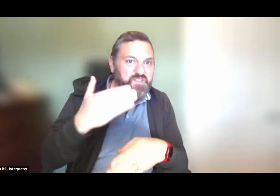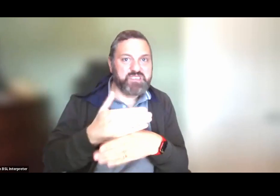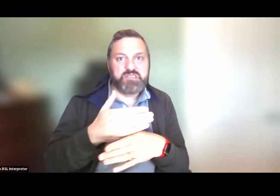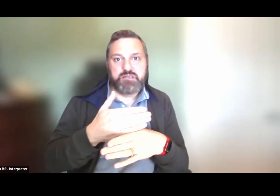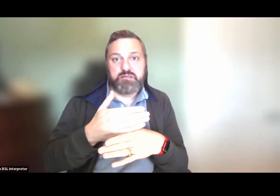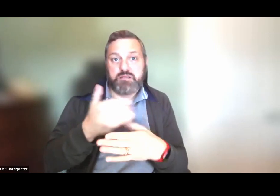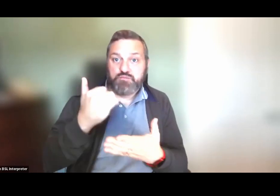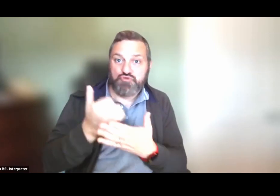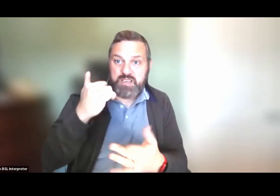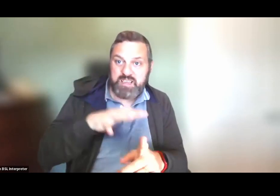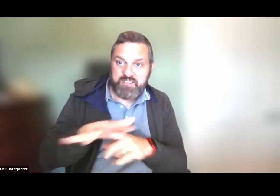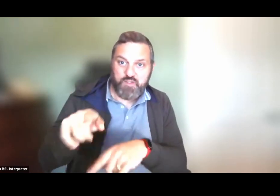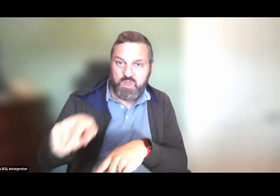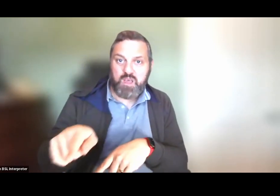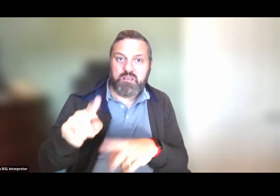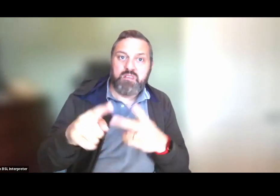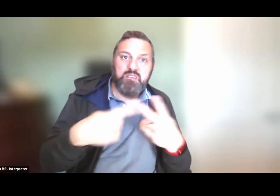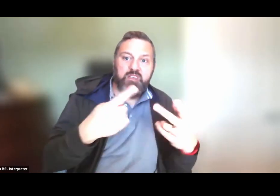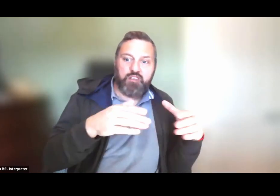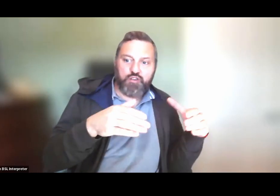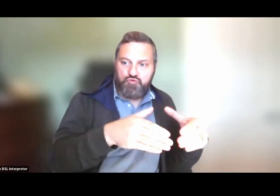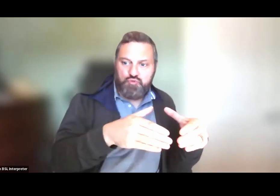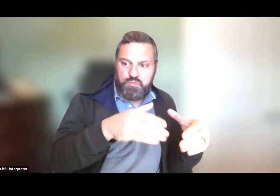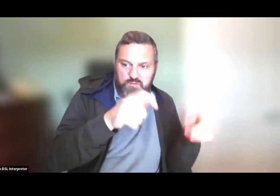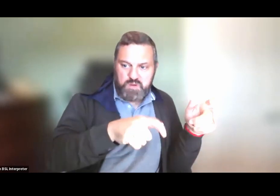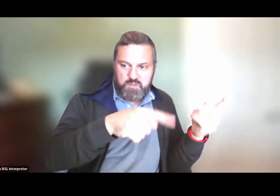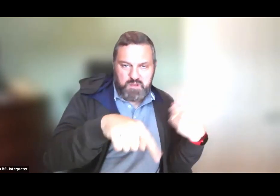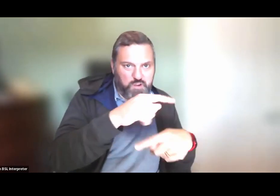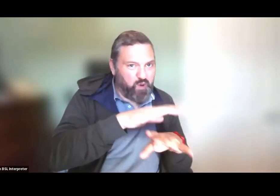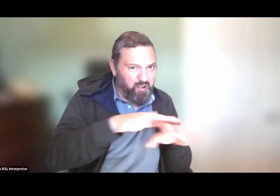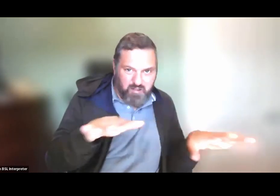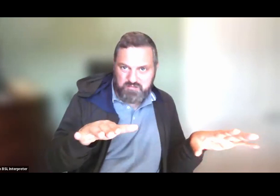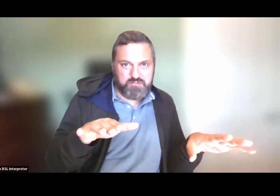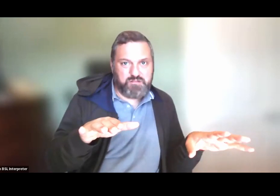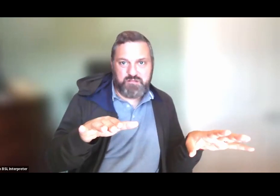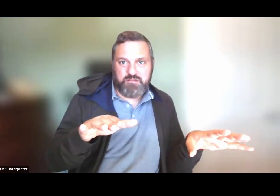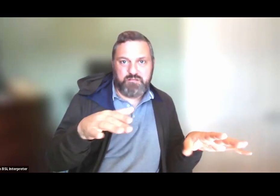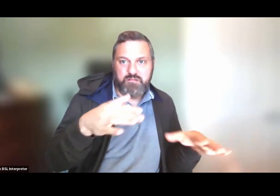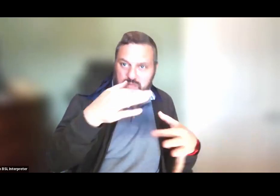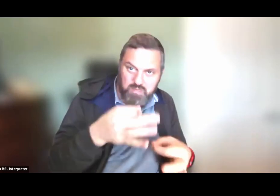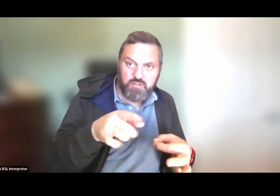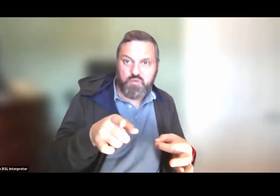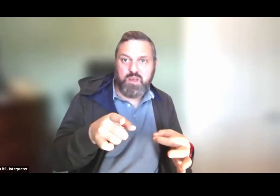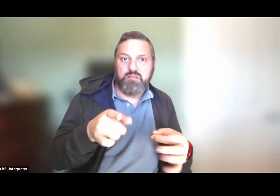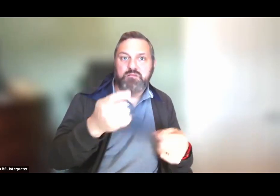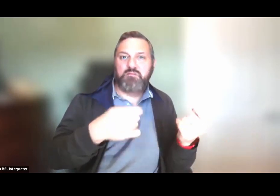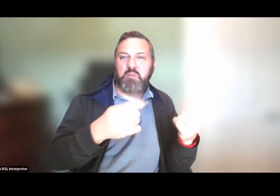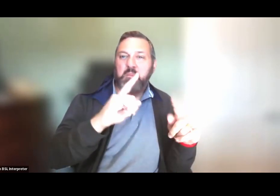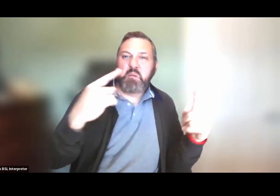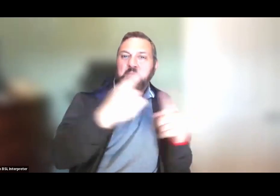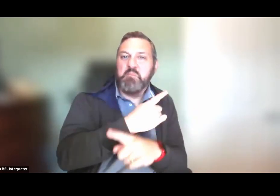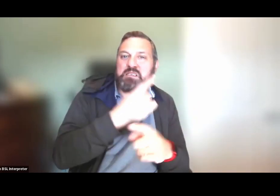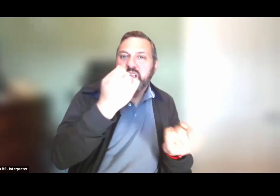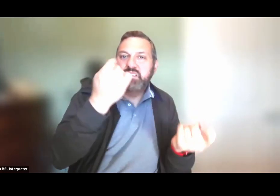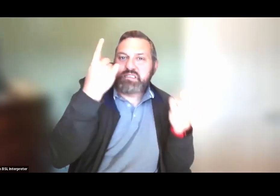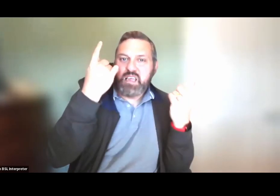brilliant for that. There's also another group of people who aren't mobilized by it, who may intentionally or unintentionally misunderstand what it means